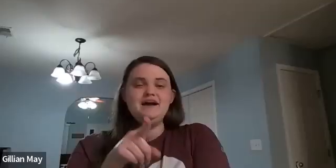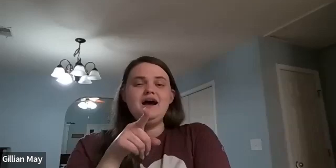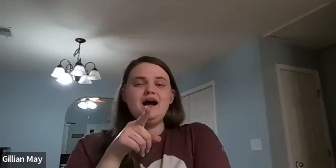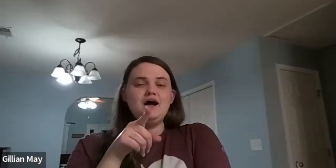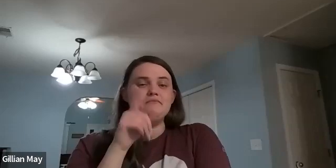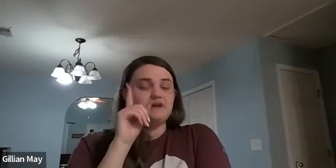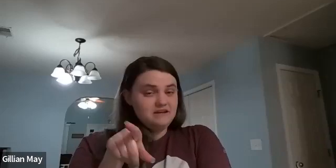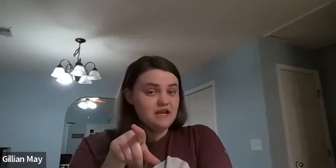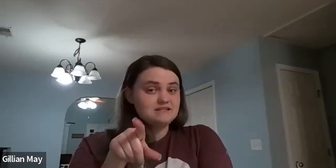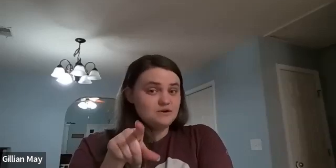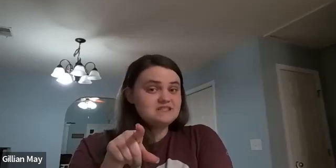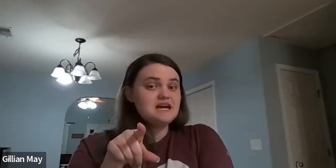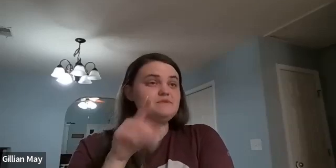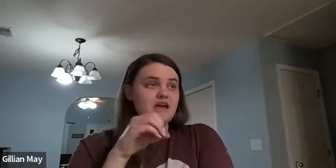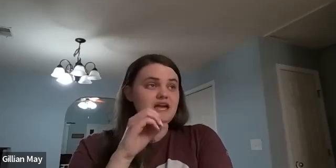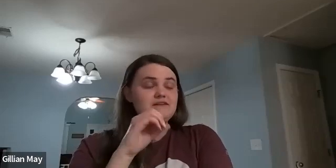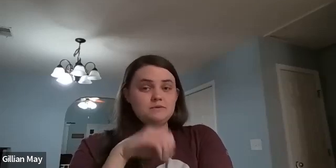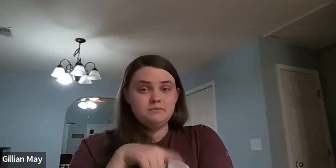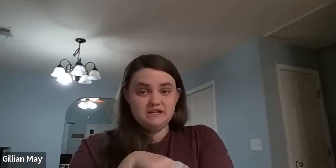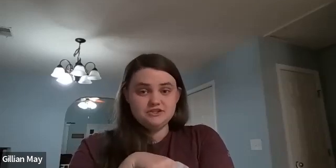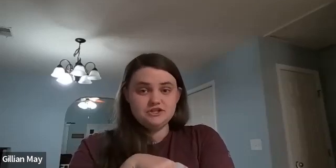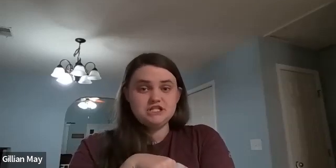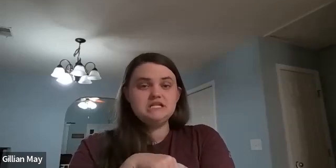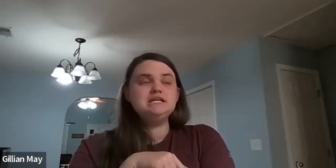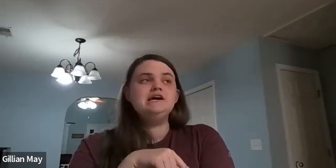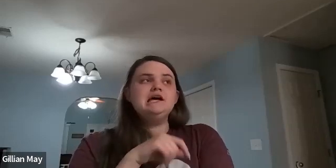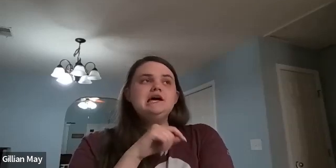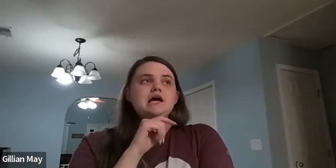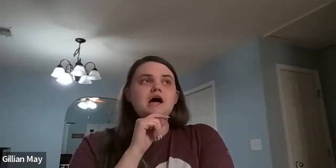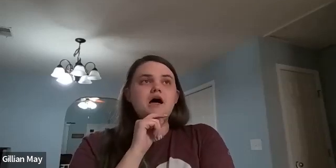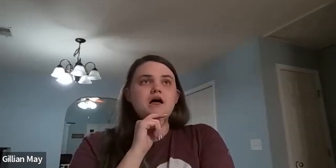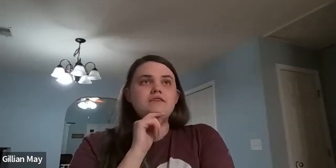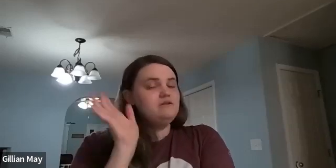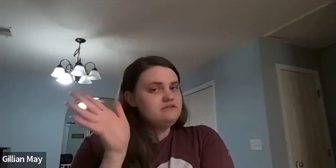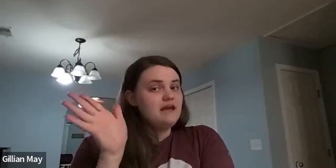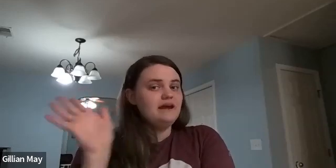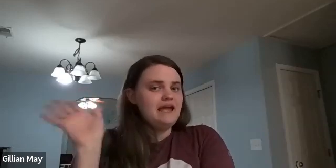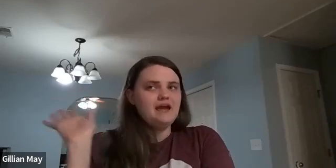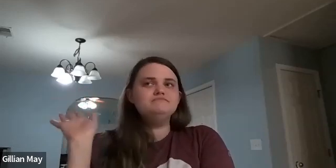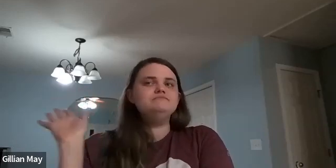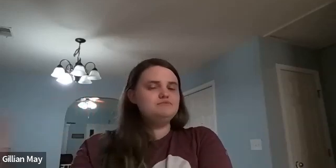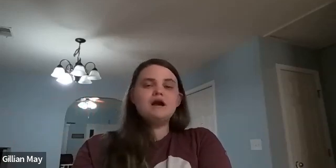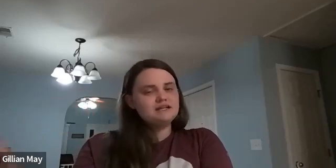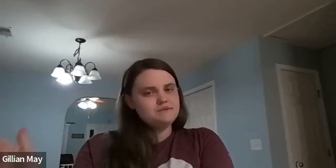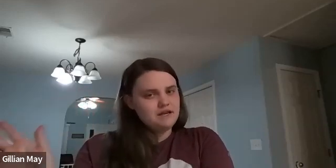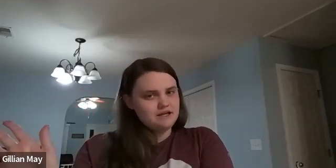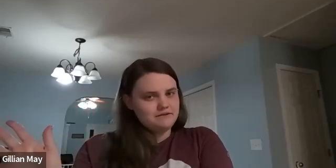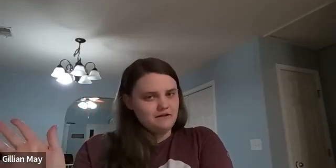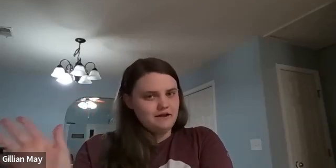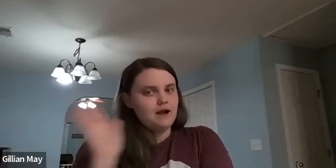agree. And yes, most of the time you can get it from your pediatrician. The only thing, and I'm trying not to be a negative Nelly, I'm